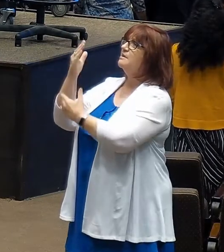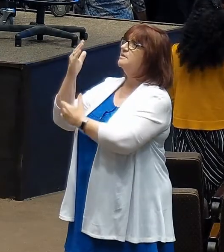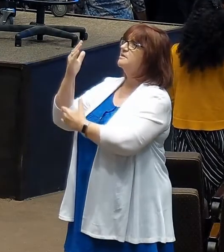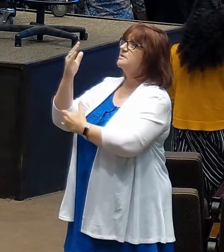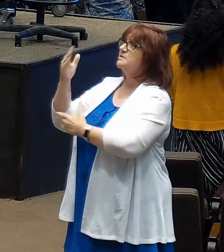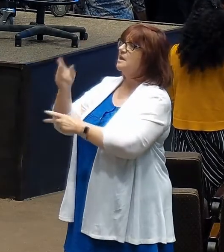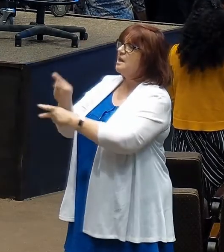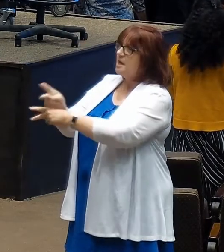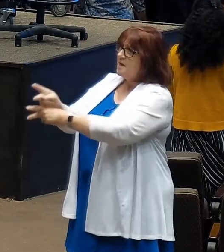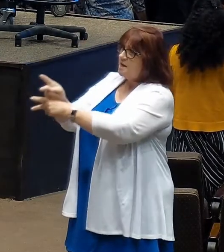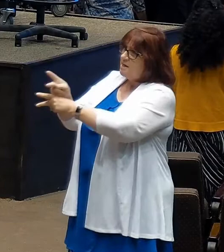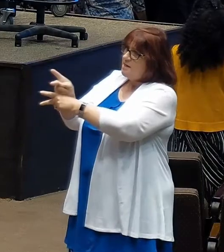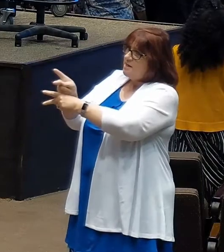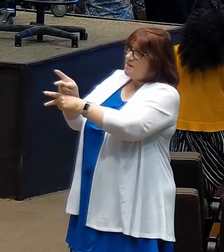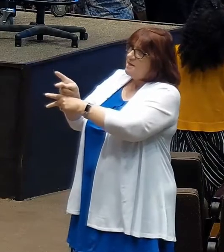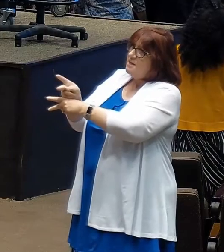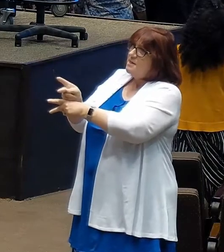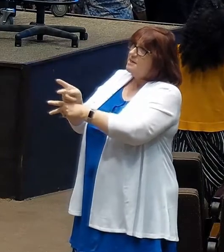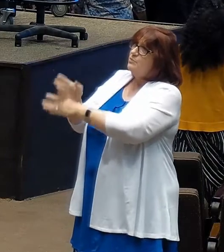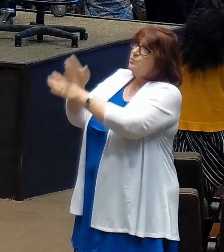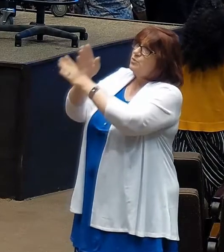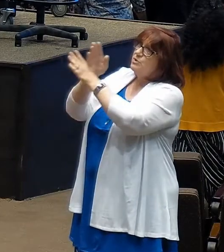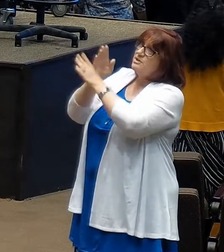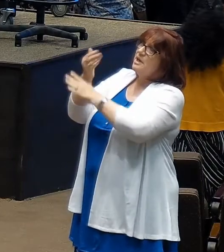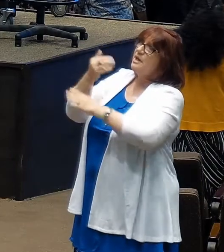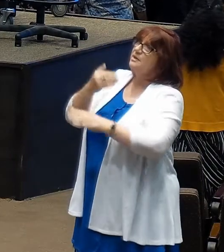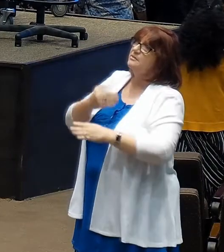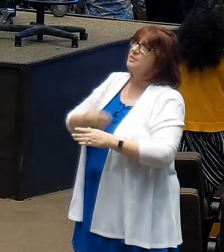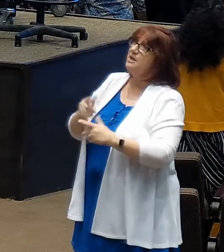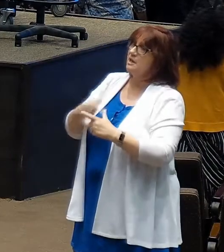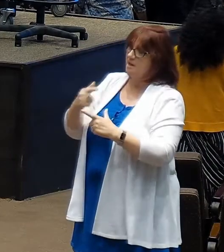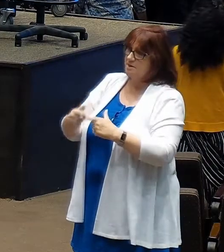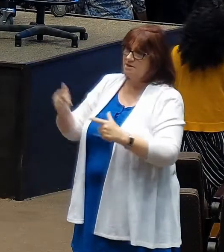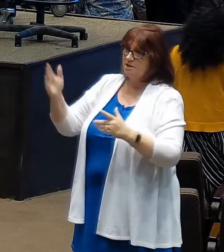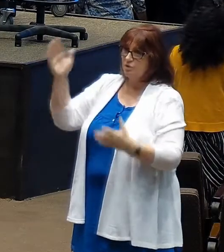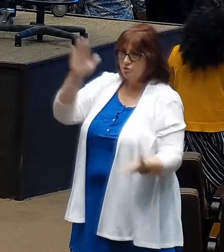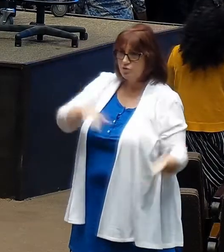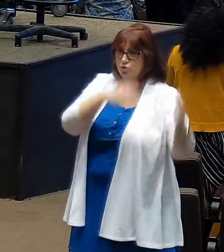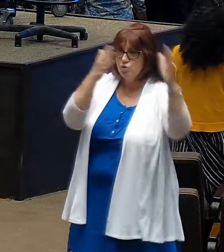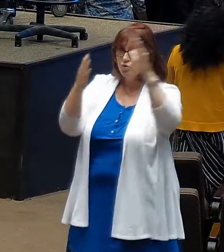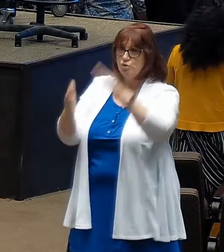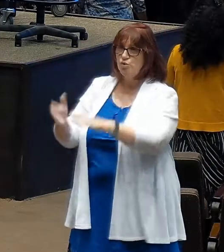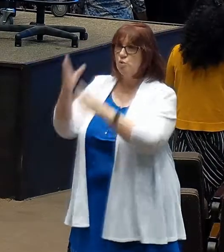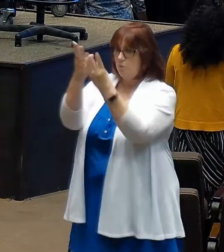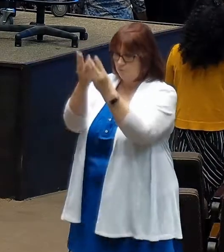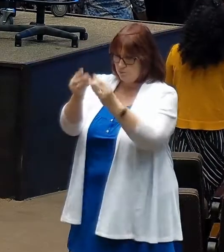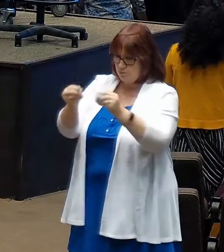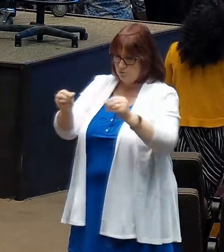safe till the storm passes by.